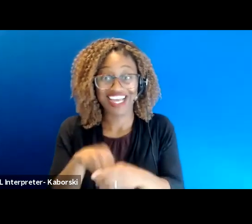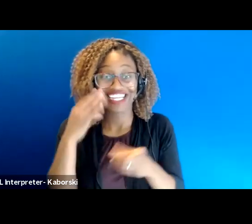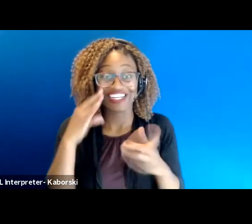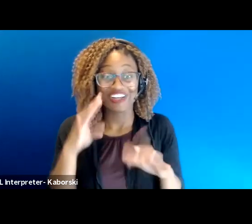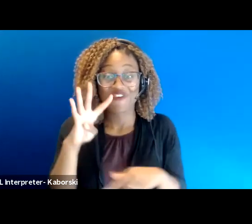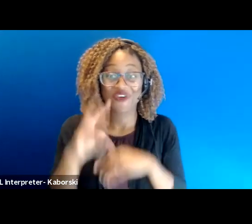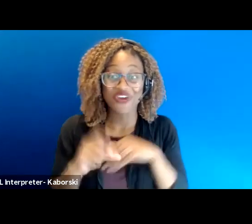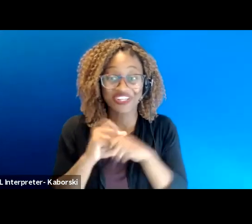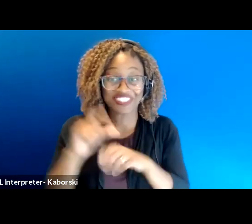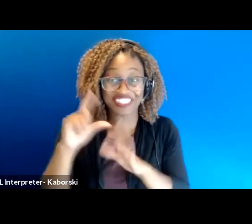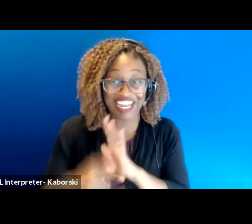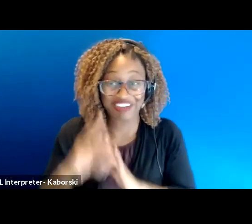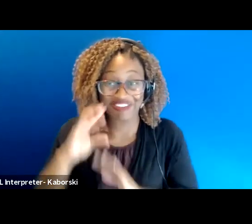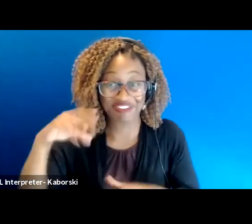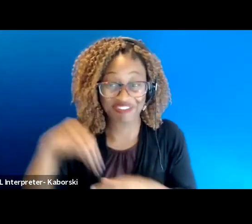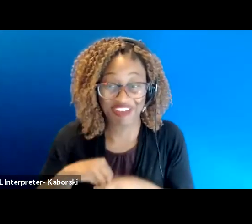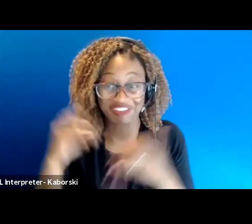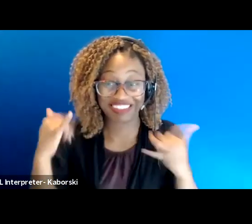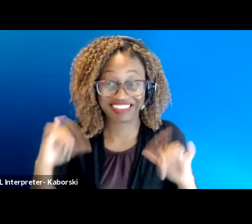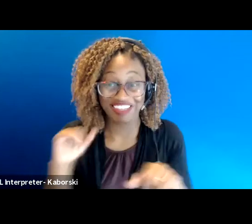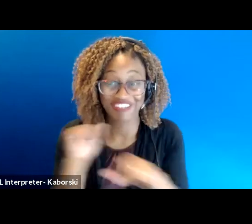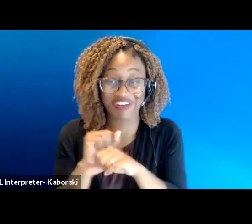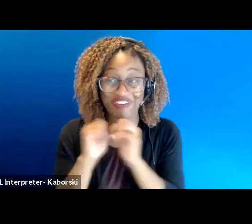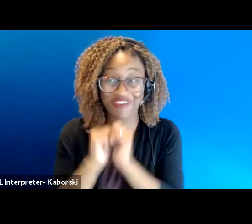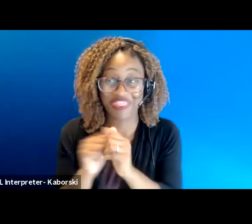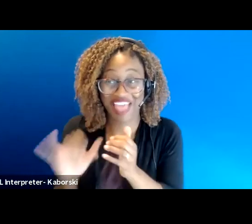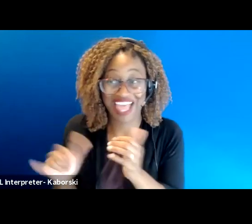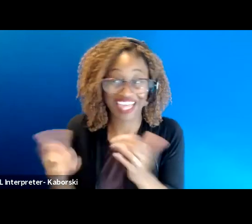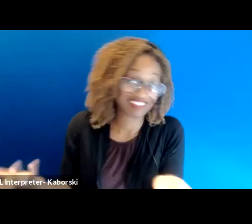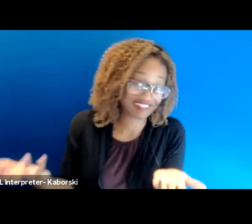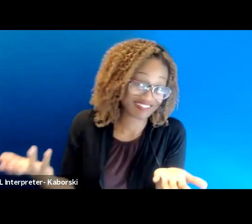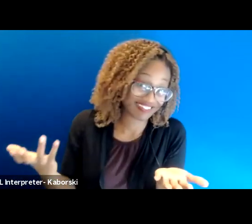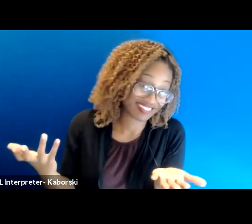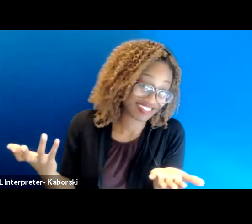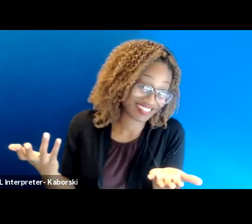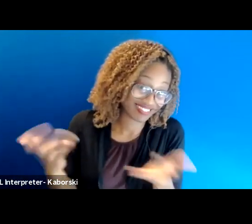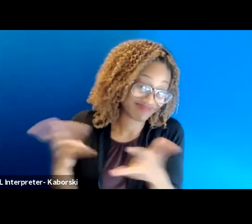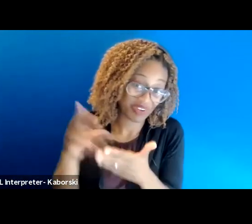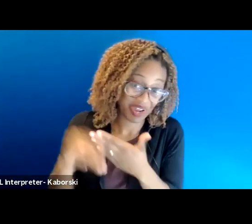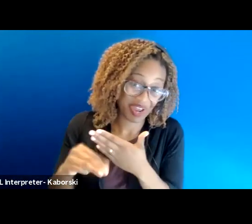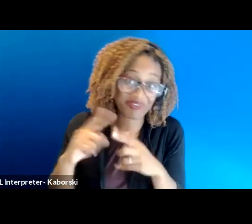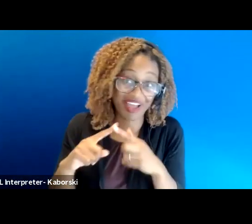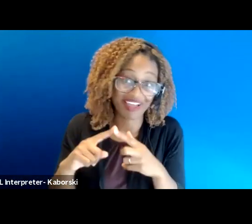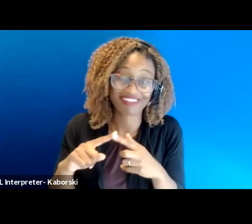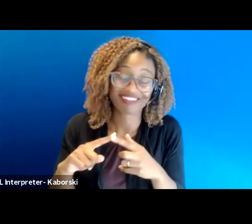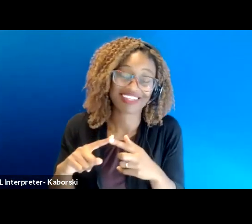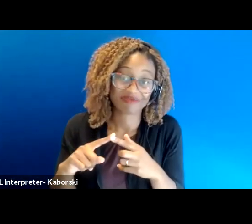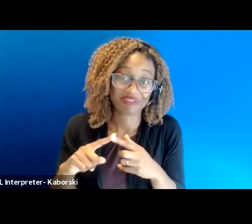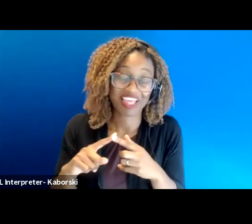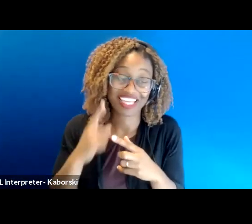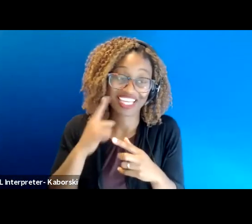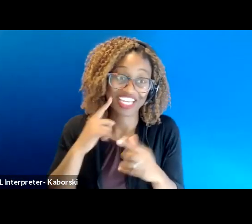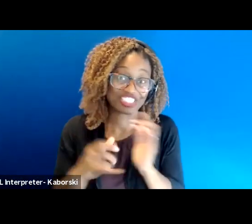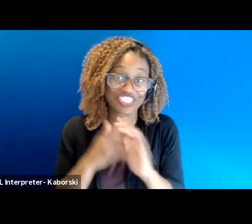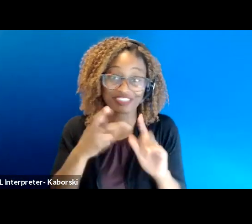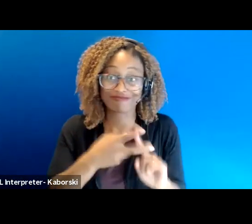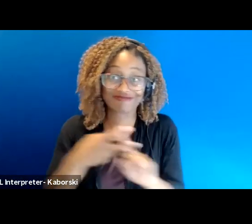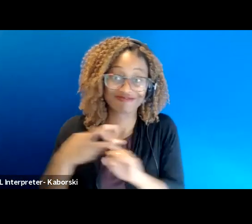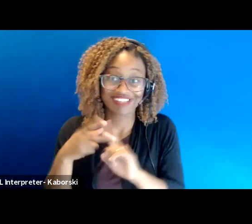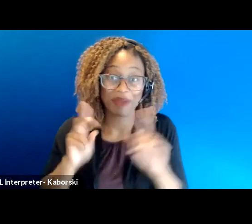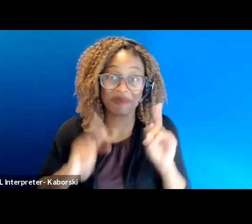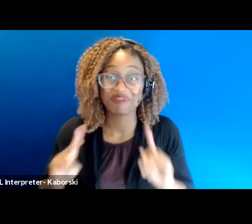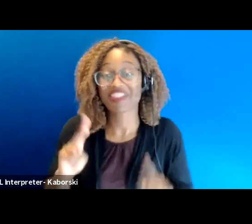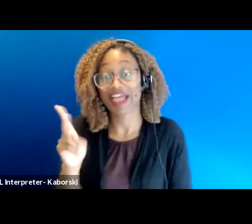later that she would still be working with the program. But it grabbed people like